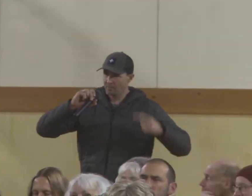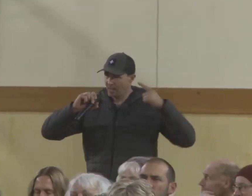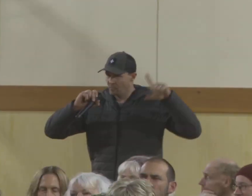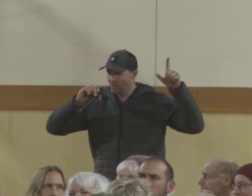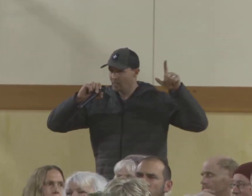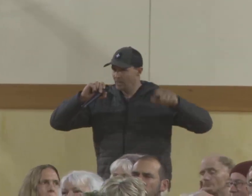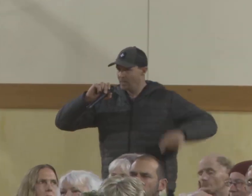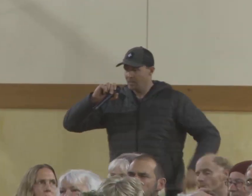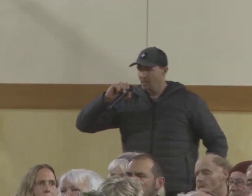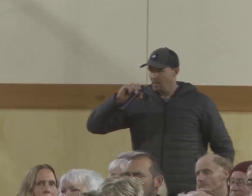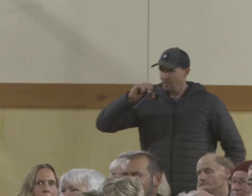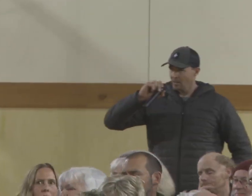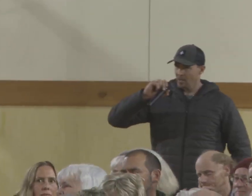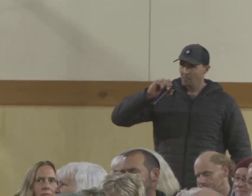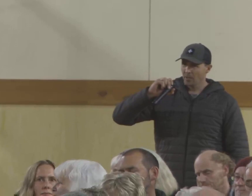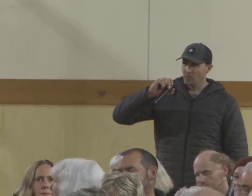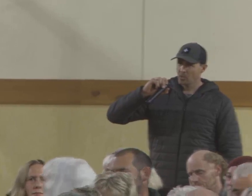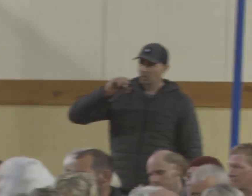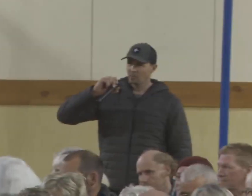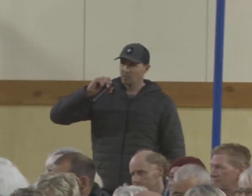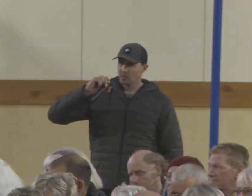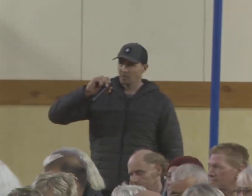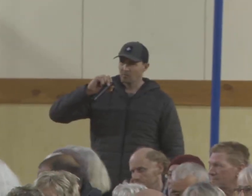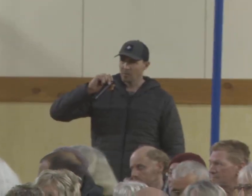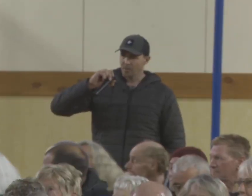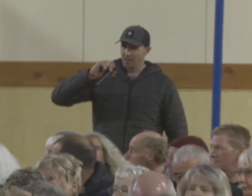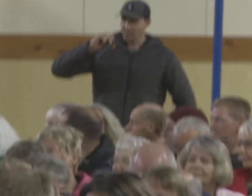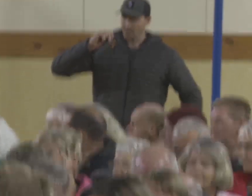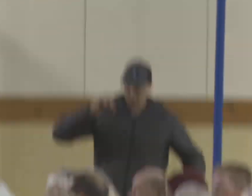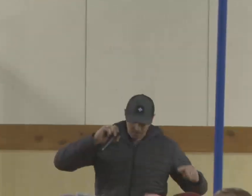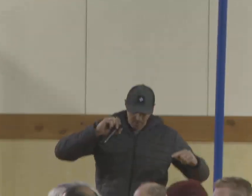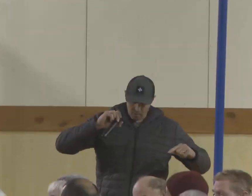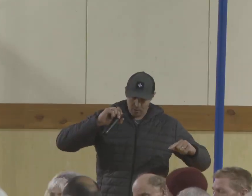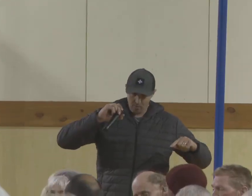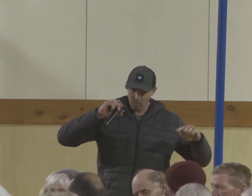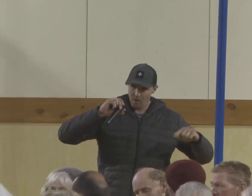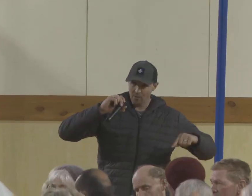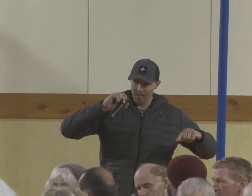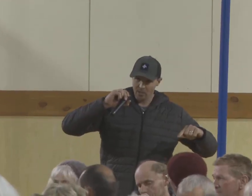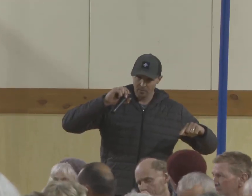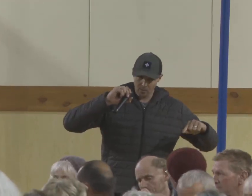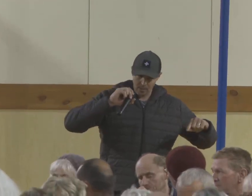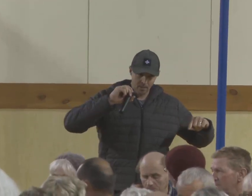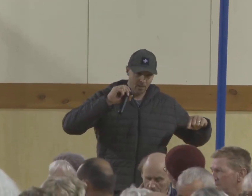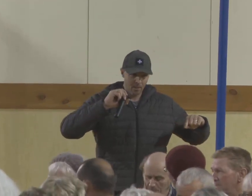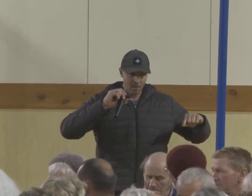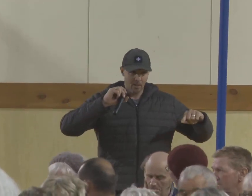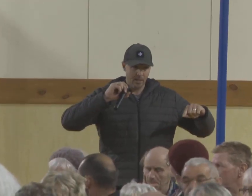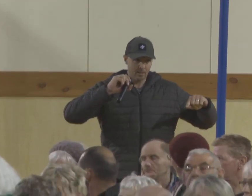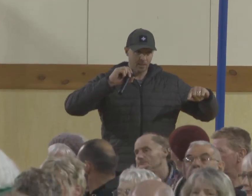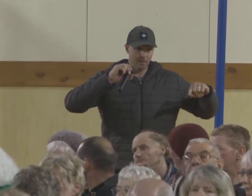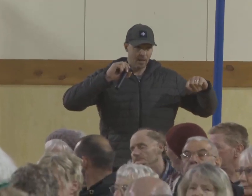My name's Dan Waikouaiti. My question was to do with the possible correlation between